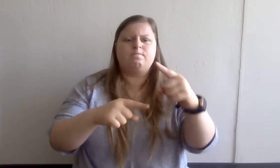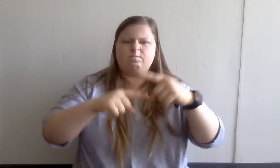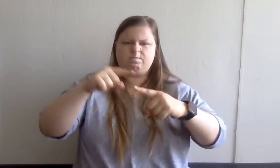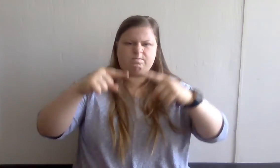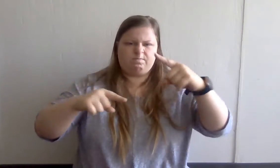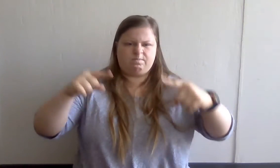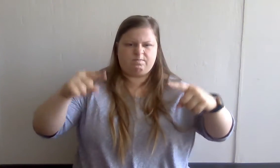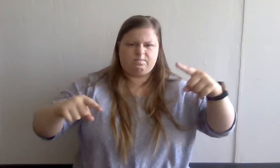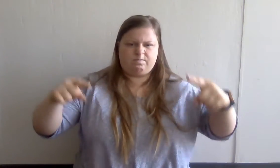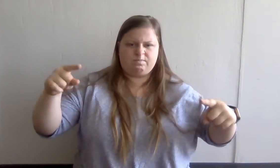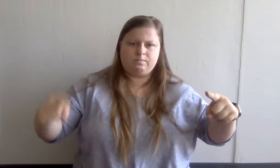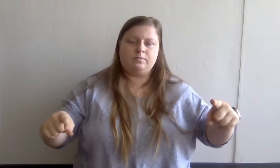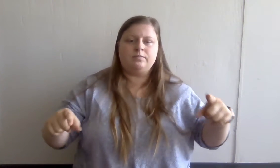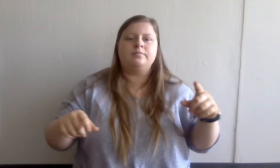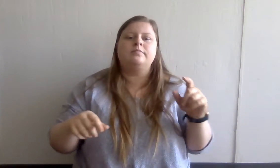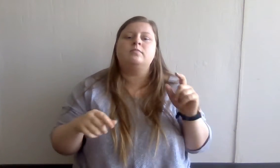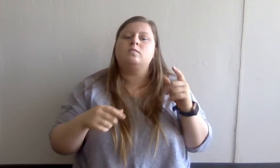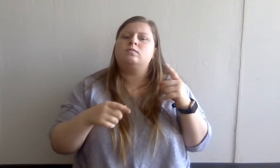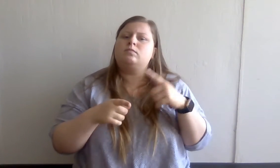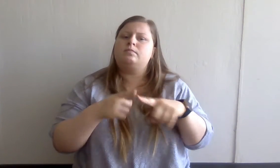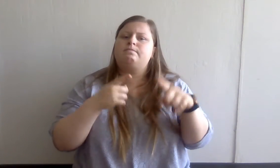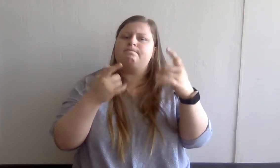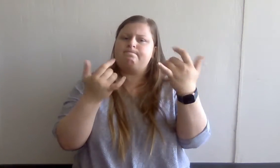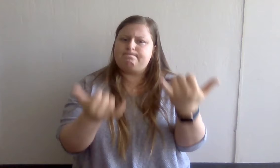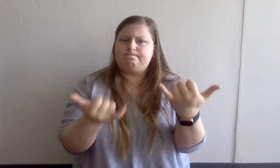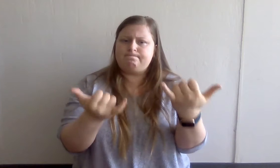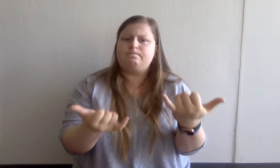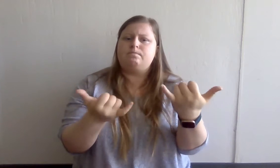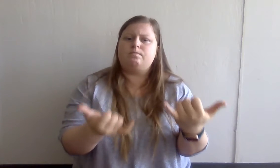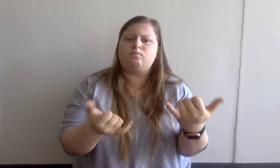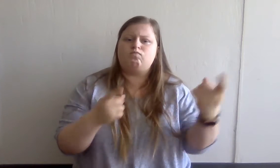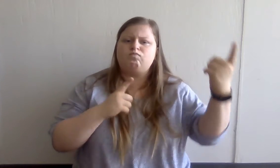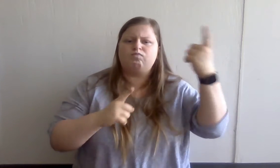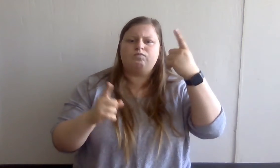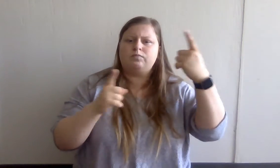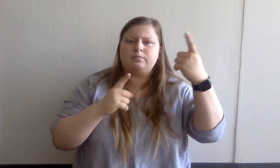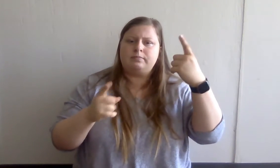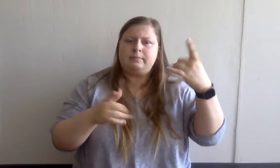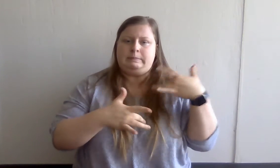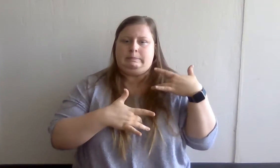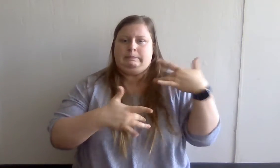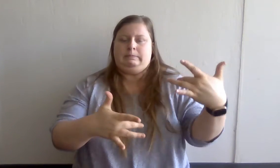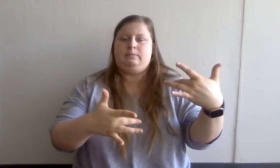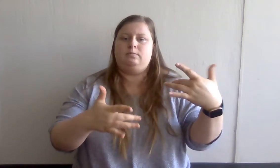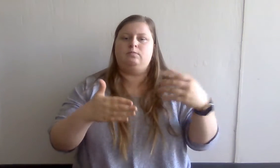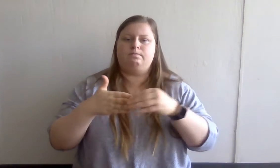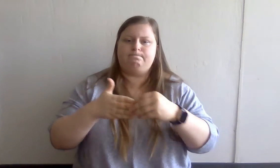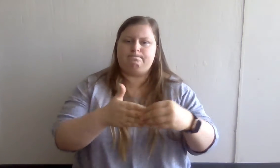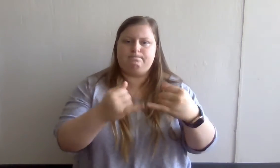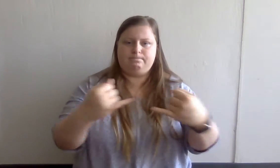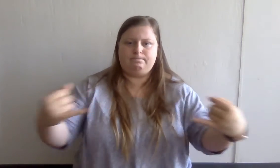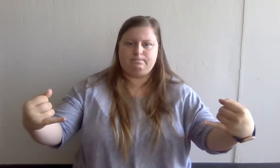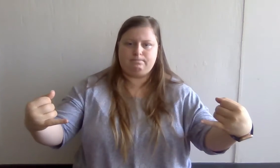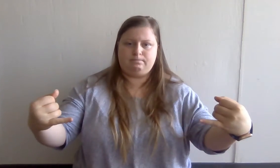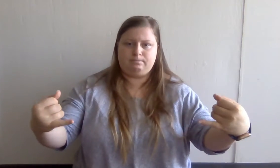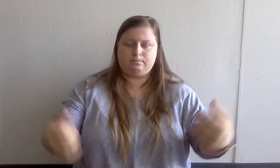will discuss language developmental milestones for ASL. Remember, these vary. They are